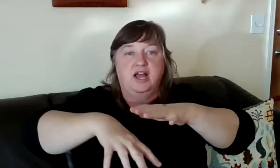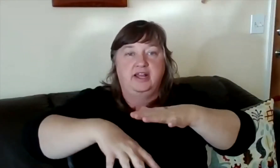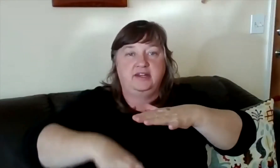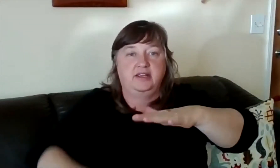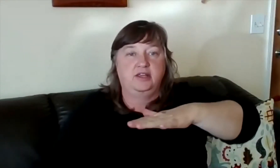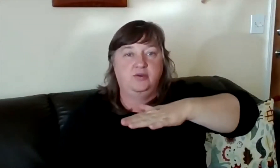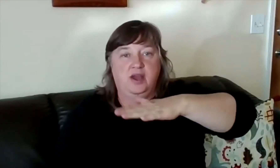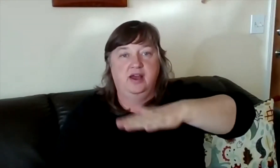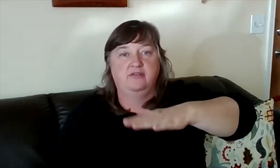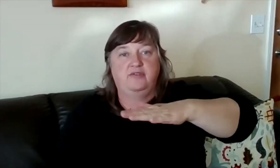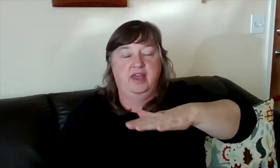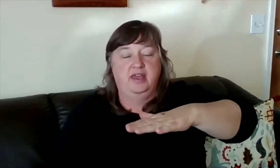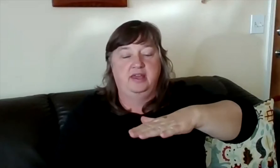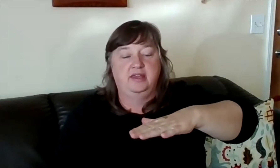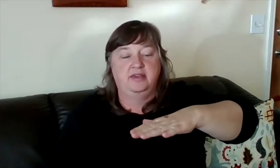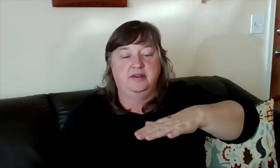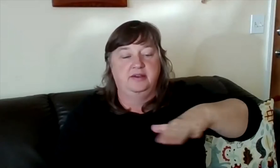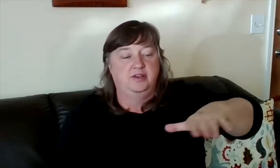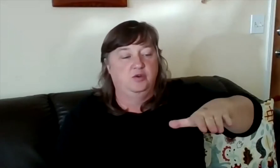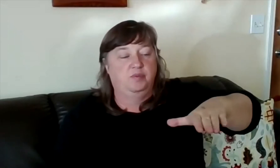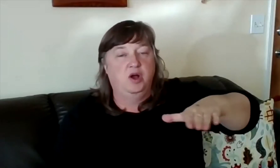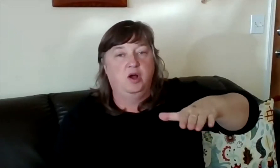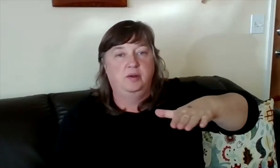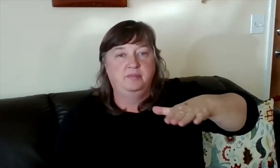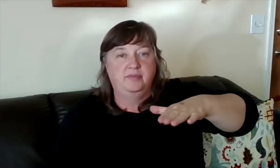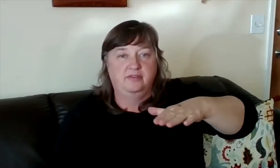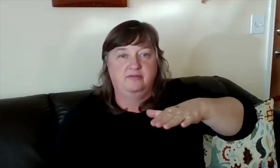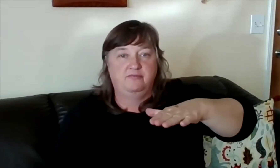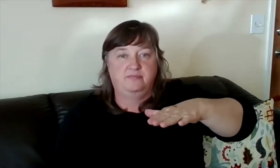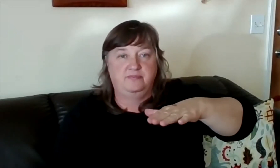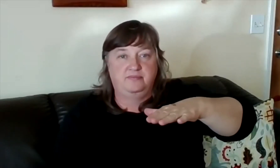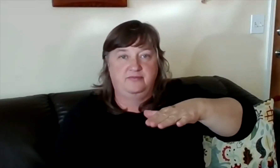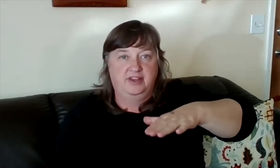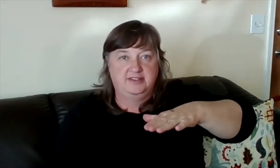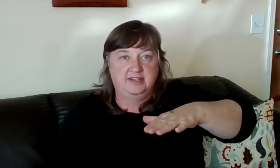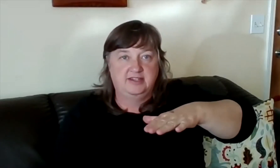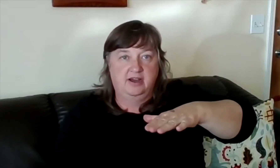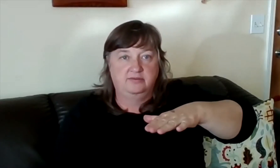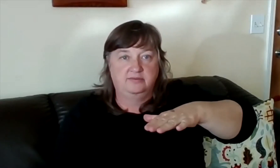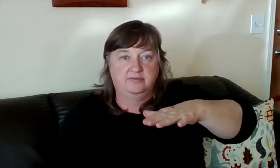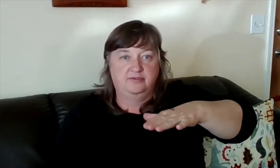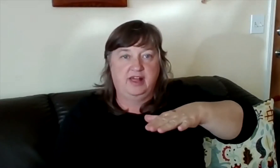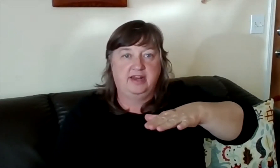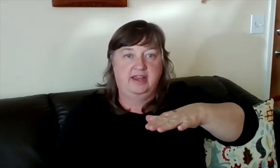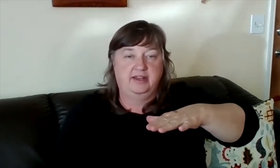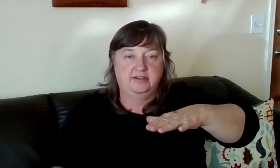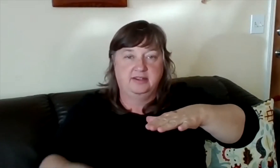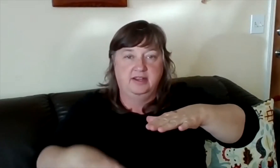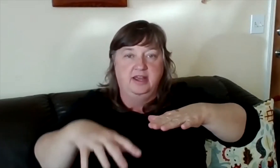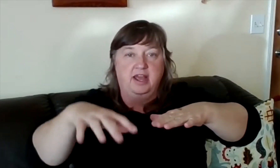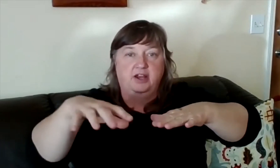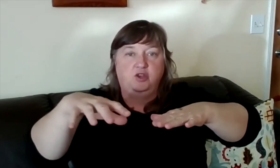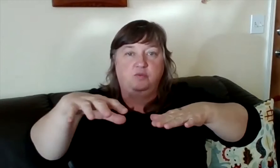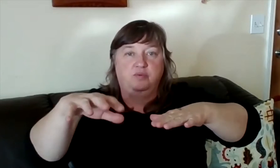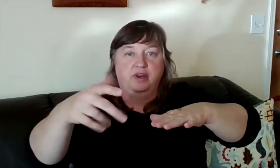Outside, you have your palm facing down, flat hand, and you